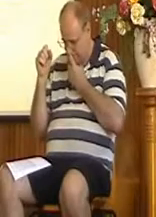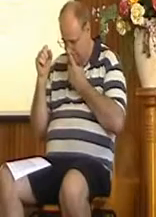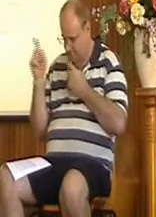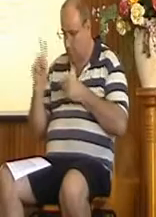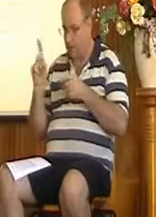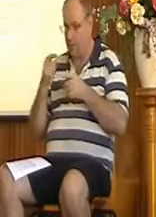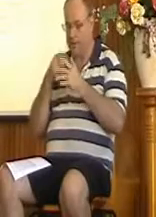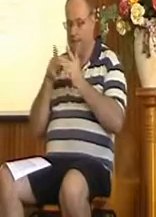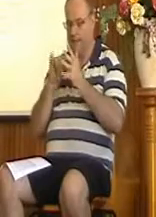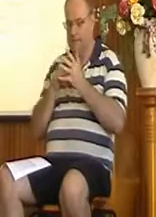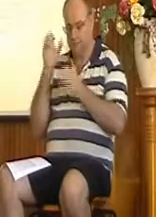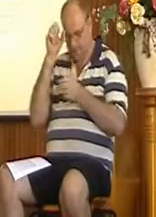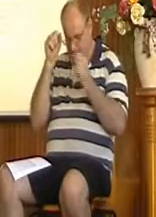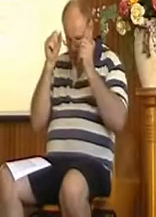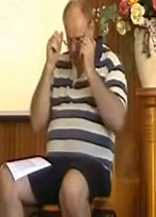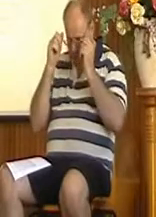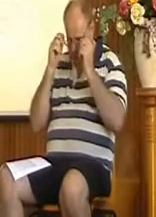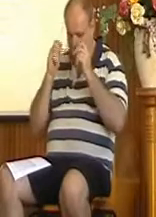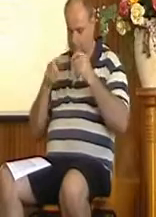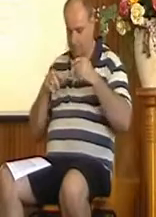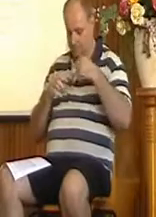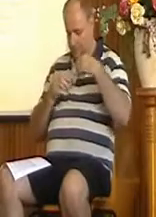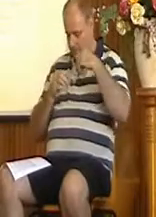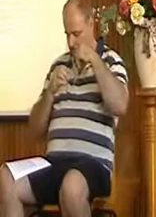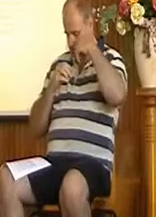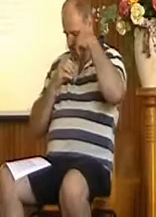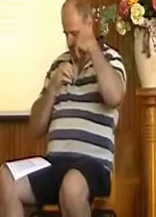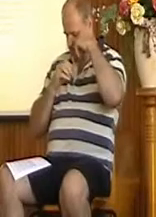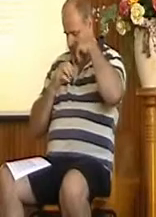What is remembrance? It is simply mindfulness.